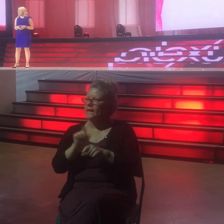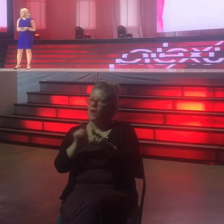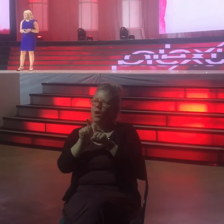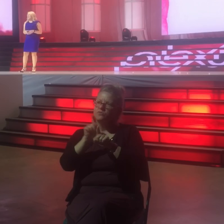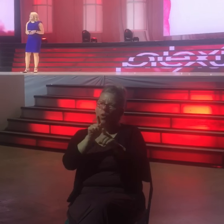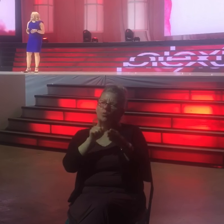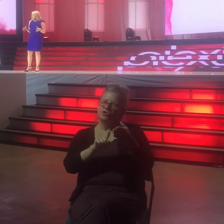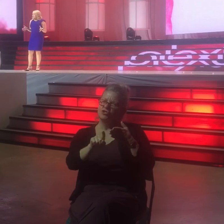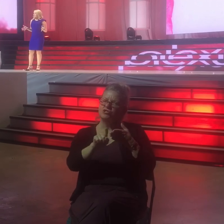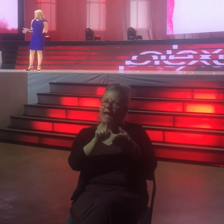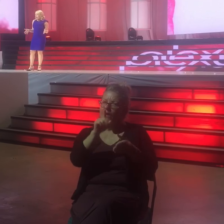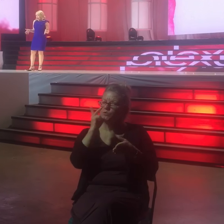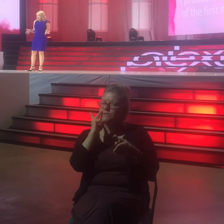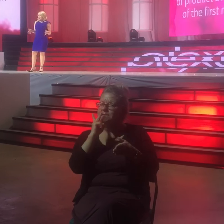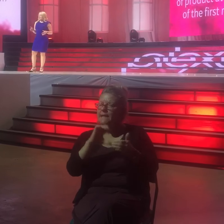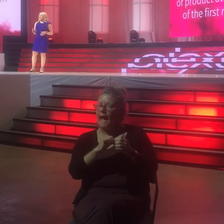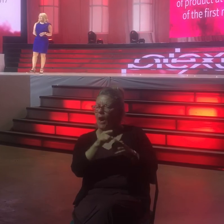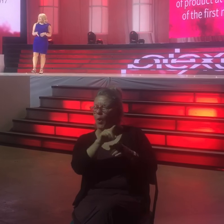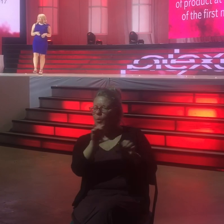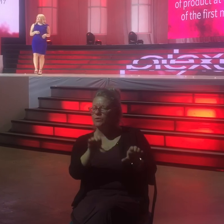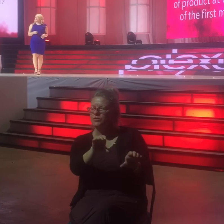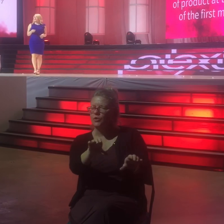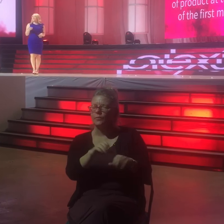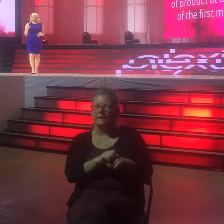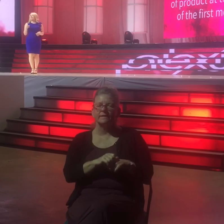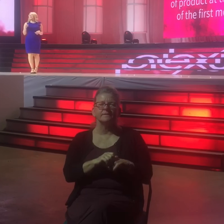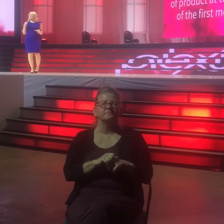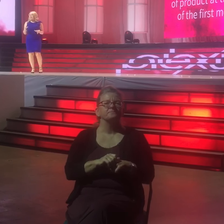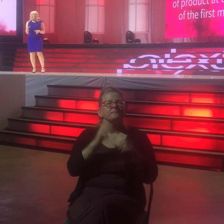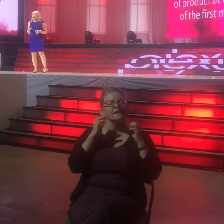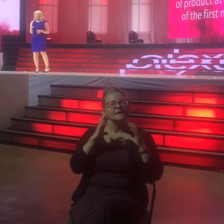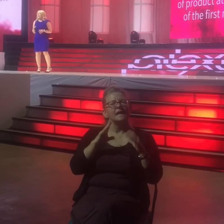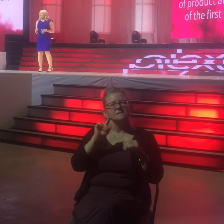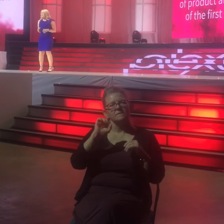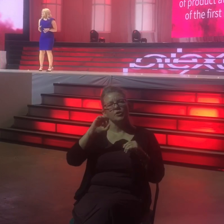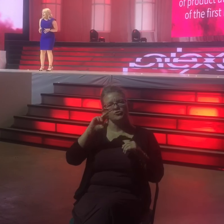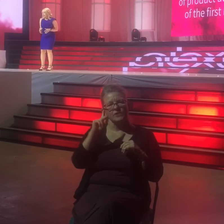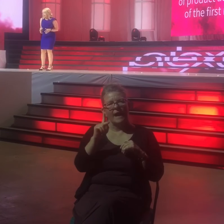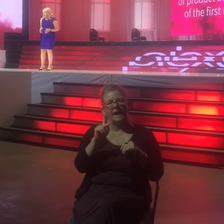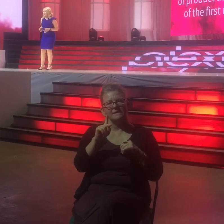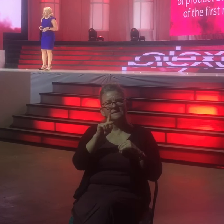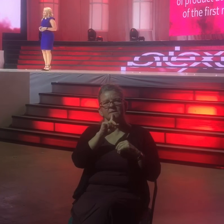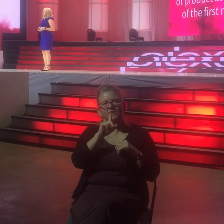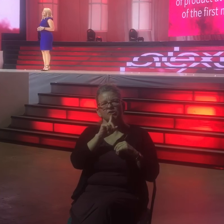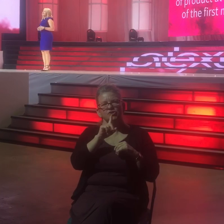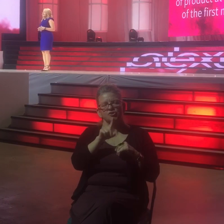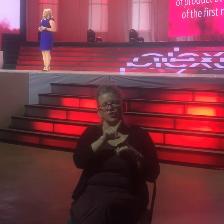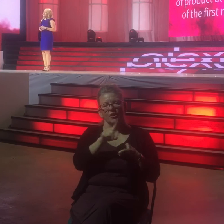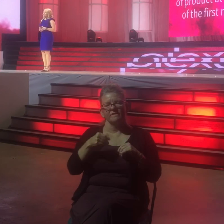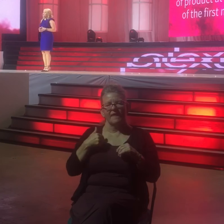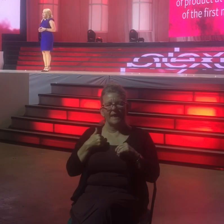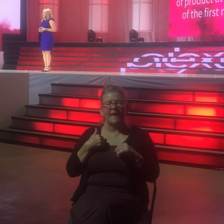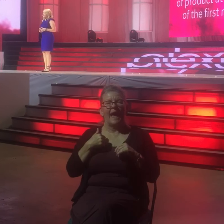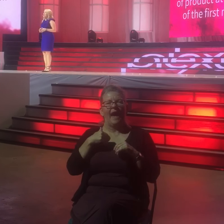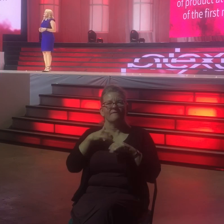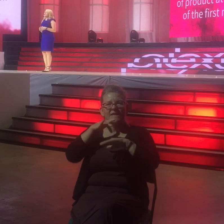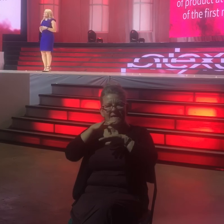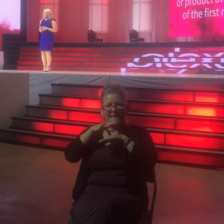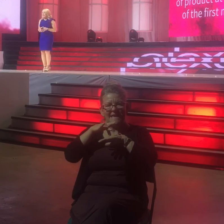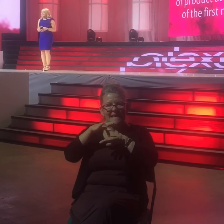doing. Customer tracks are designed to make sure that they have empty bottles of product at the end of the first